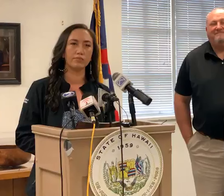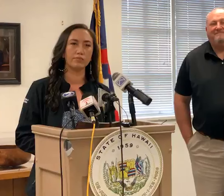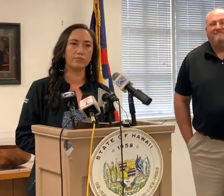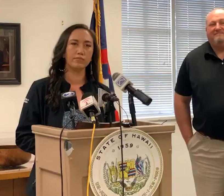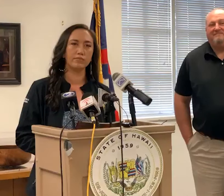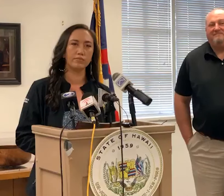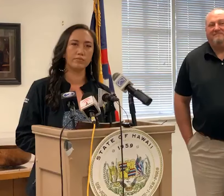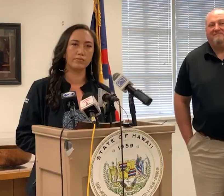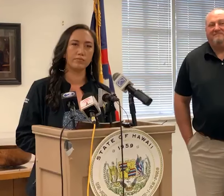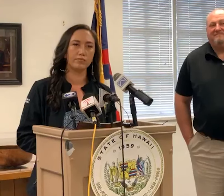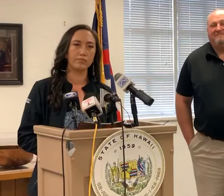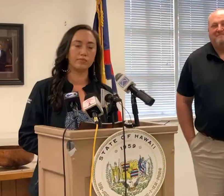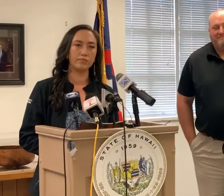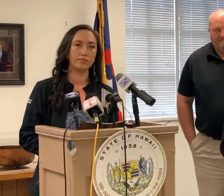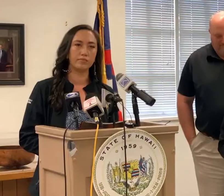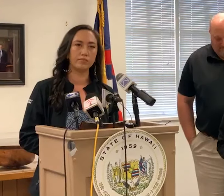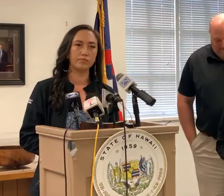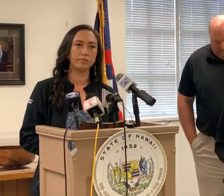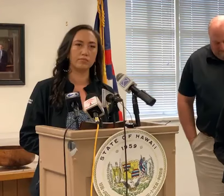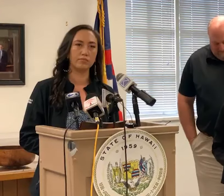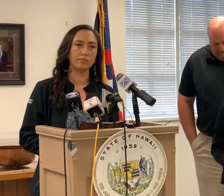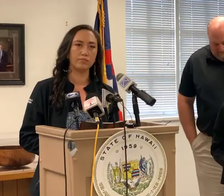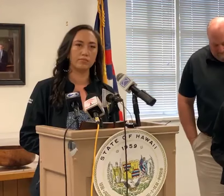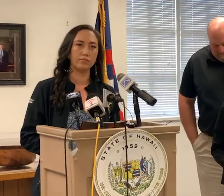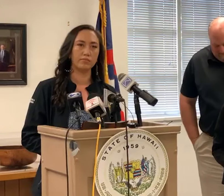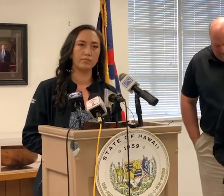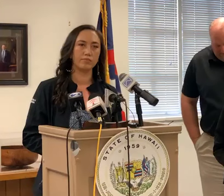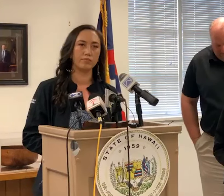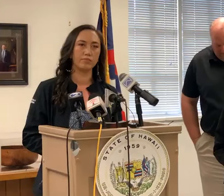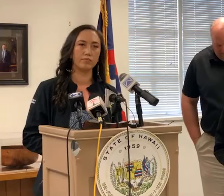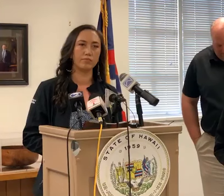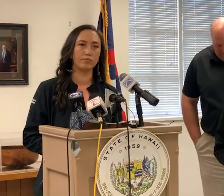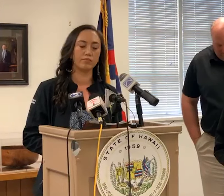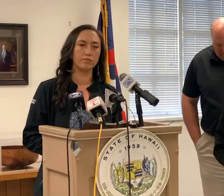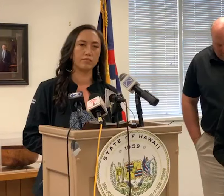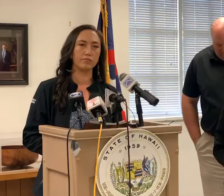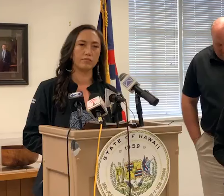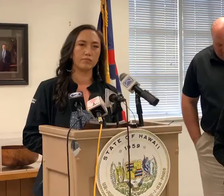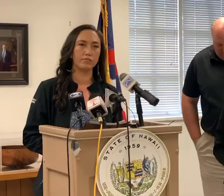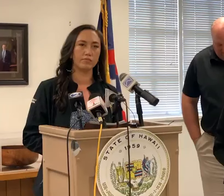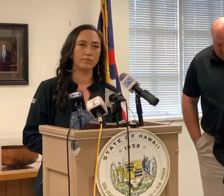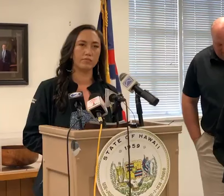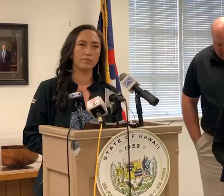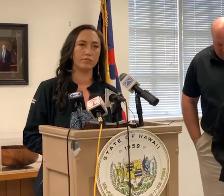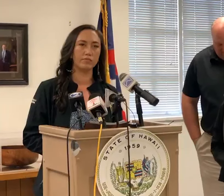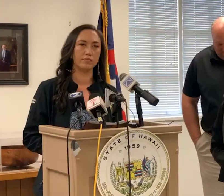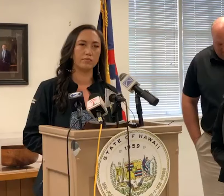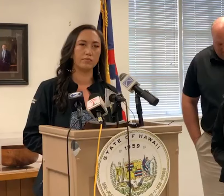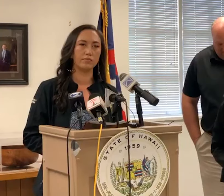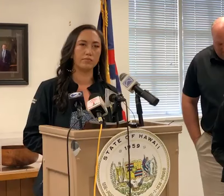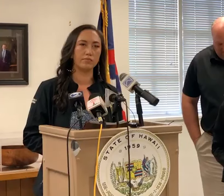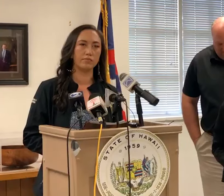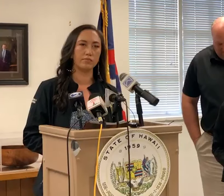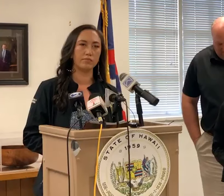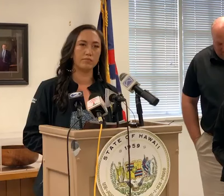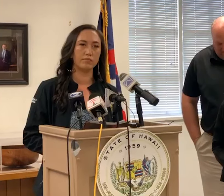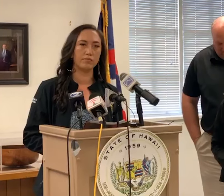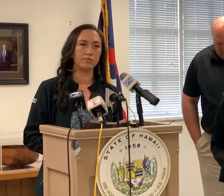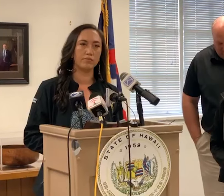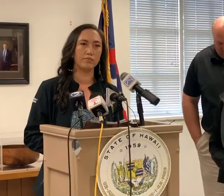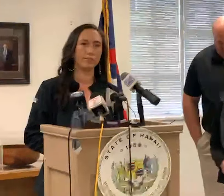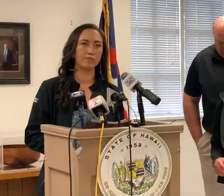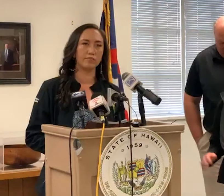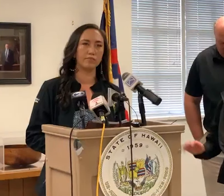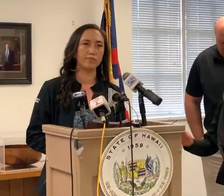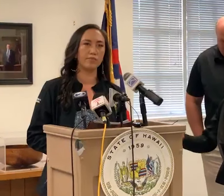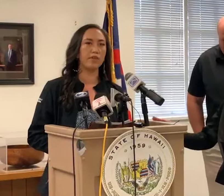on the door or a note or a call. How does that work? Is there a certain deadline where the Red Cross has to tell them that you have to be out by this